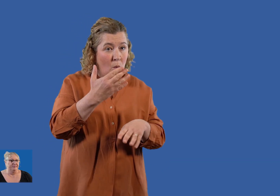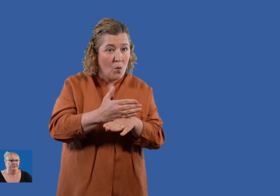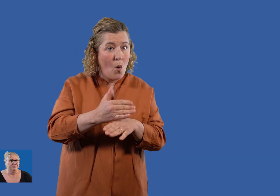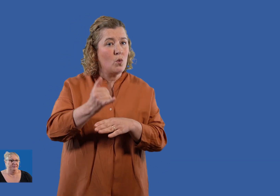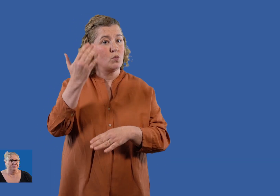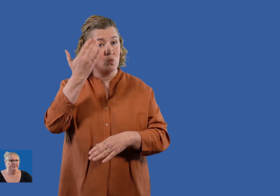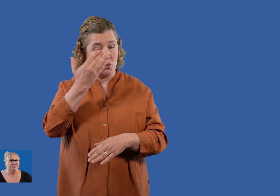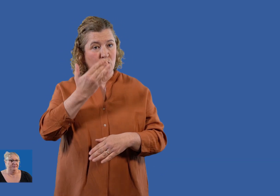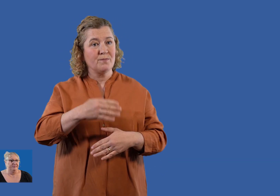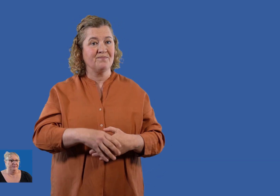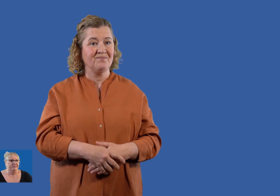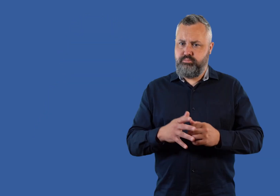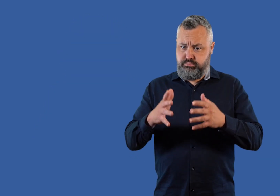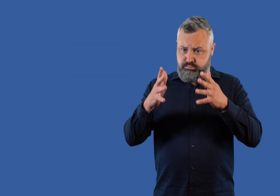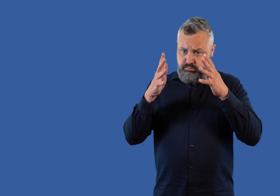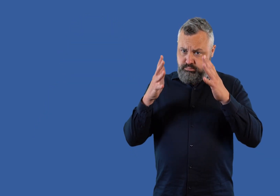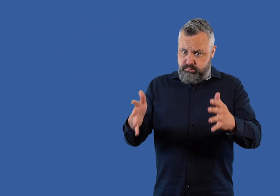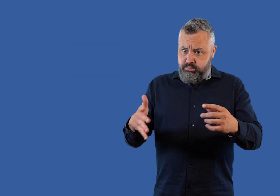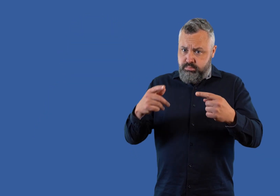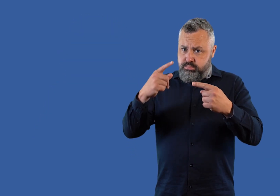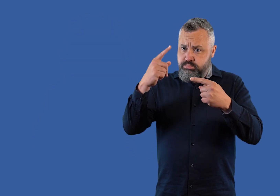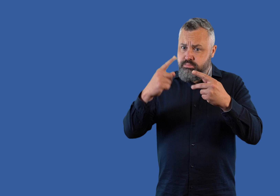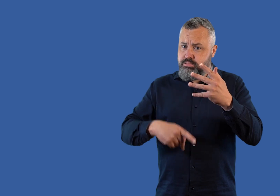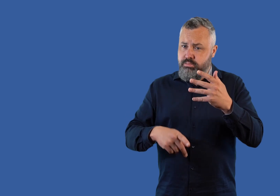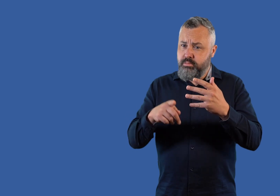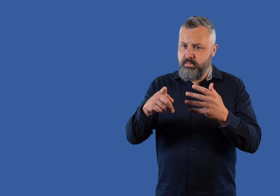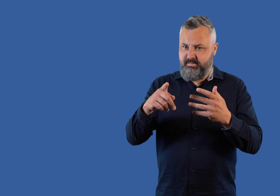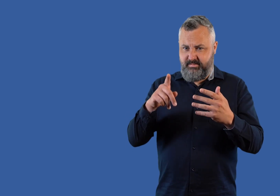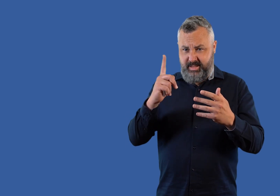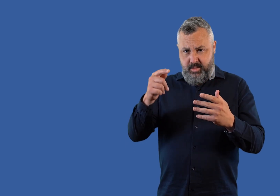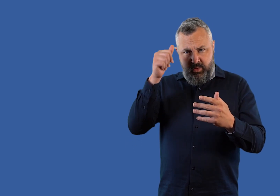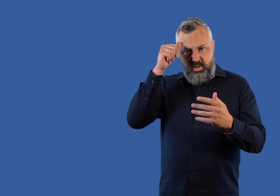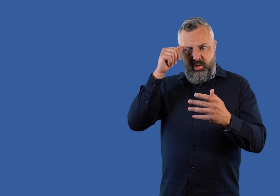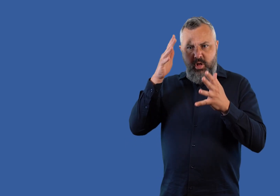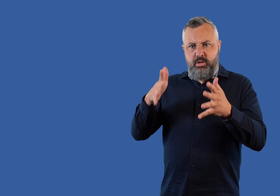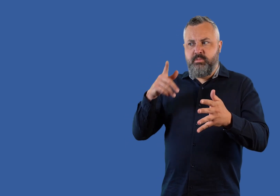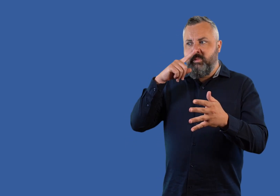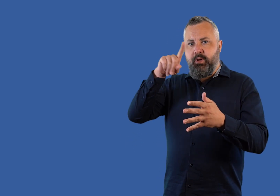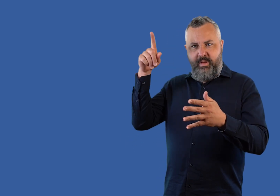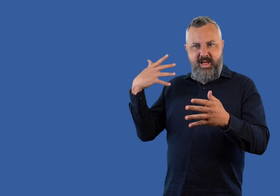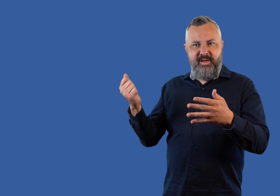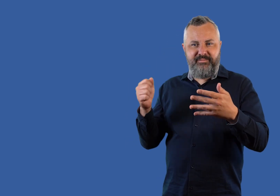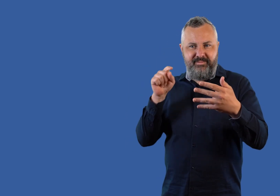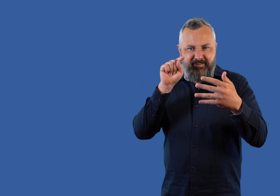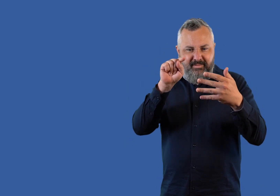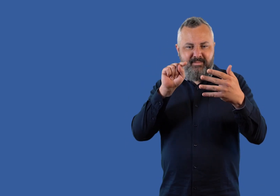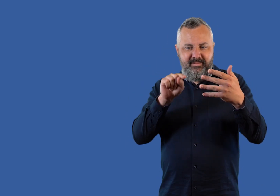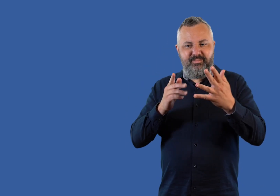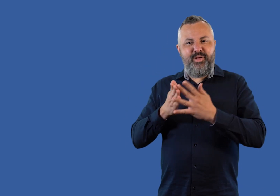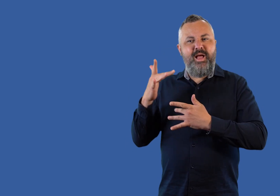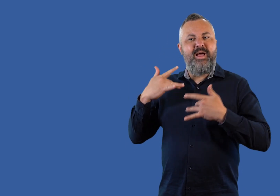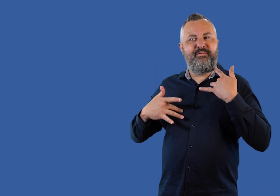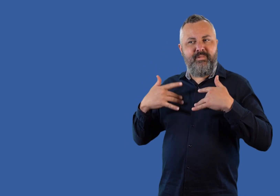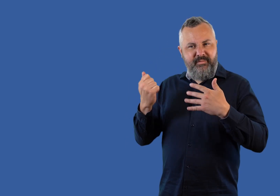or school. Well, that's a lot. But it seems that most people would have these behaviours at some time in their